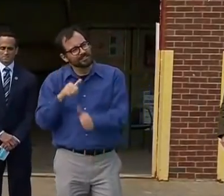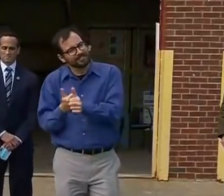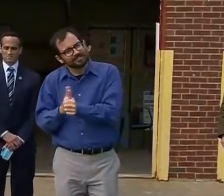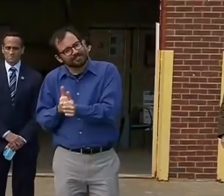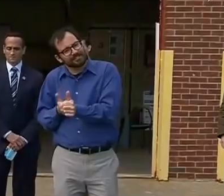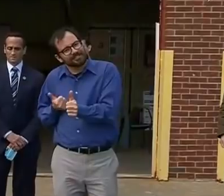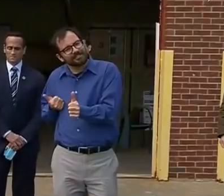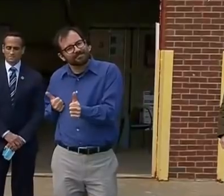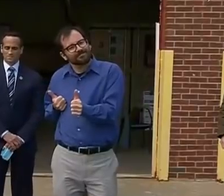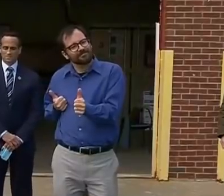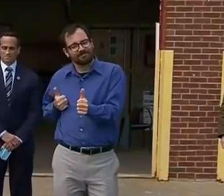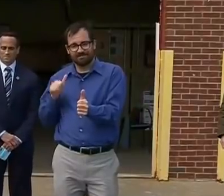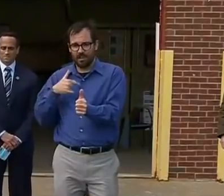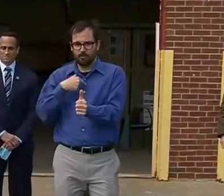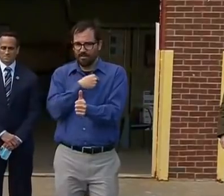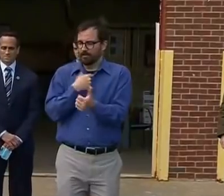data.